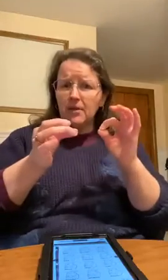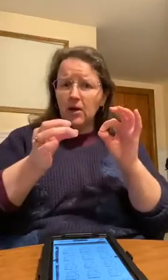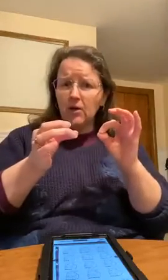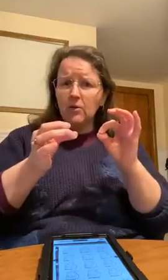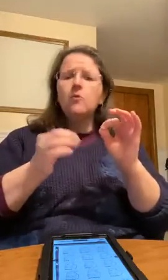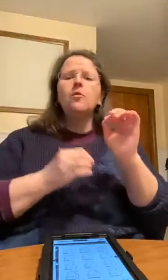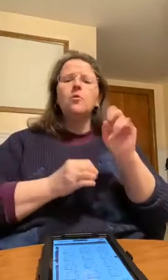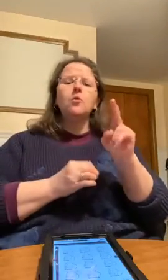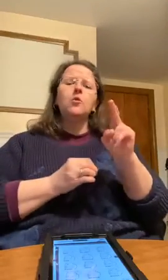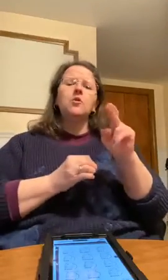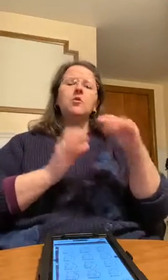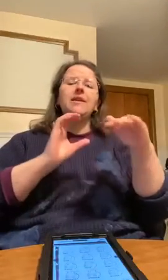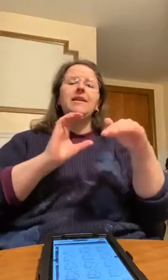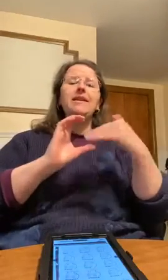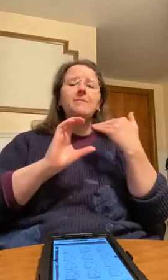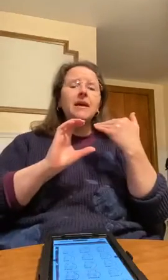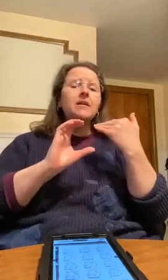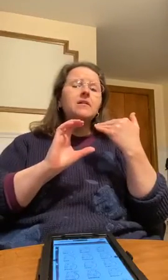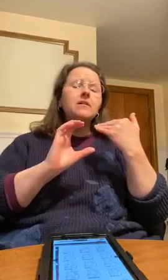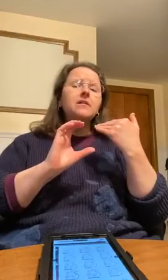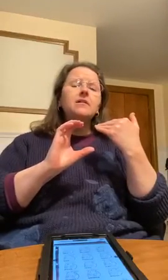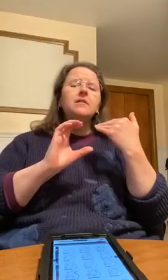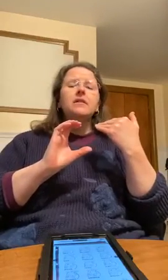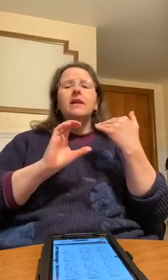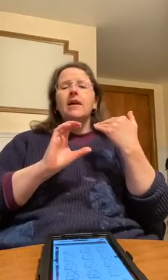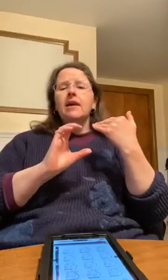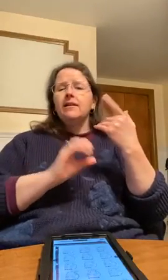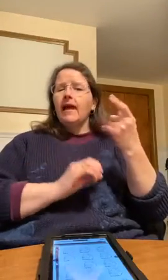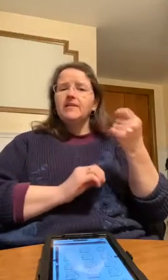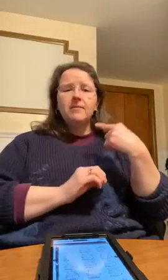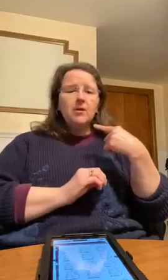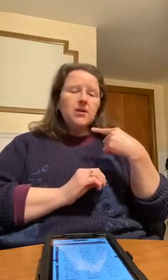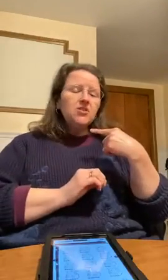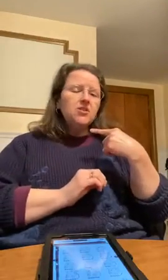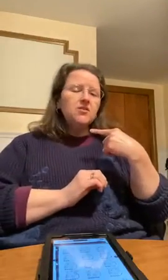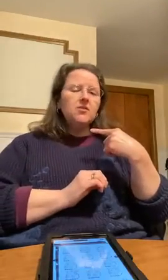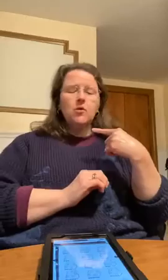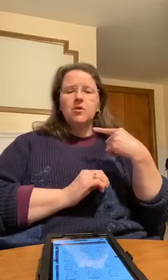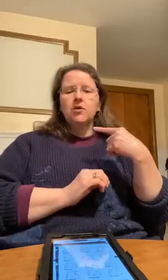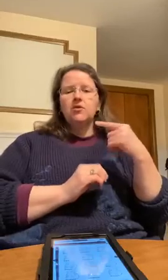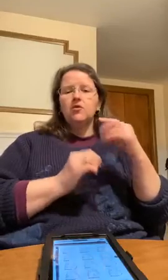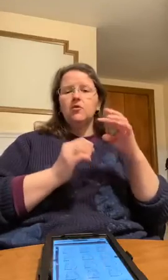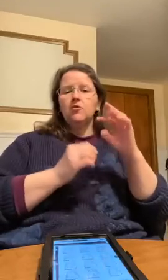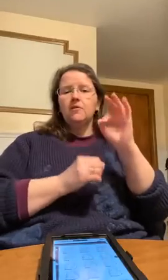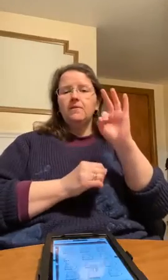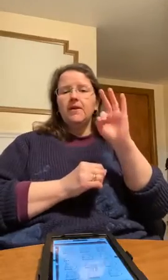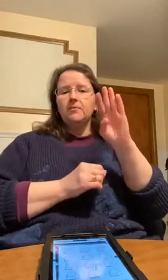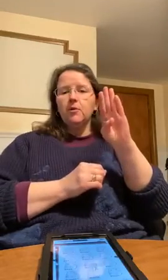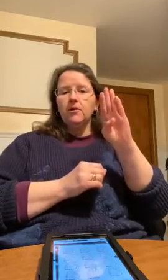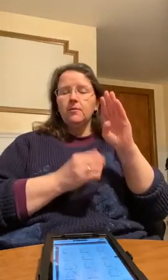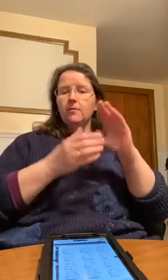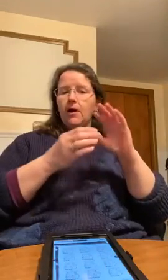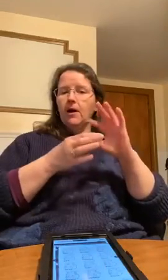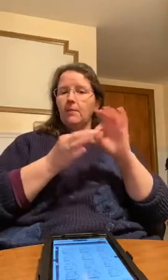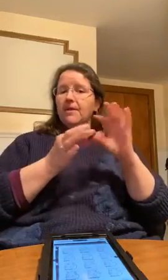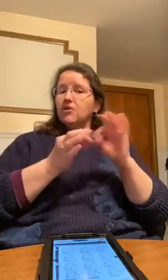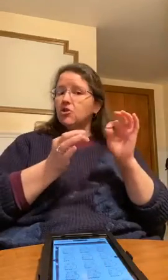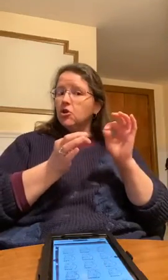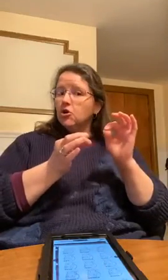below, or you can email and ask me questions, or you can do Facebook Messenger